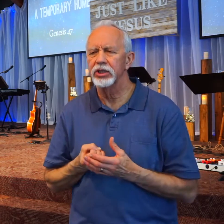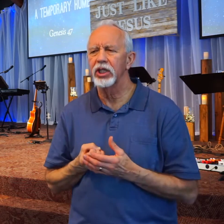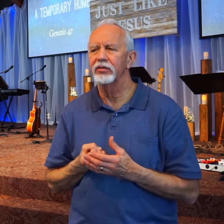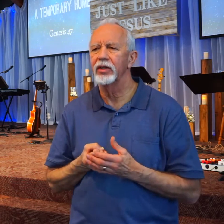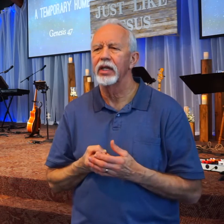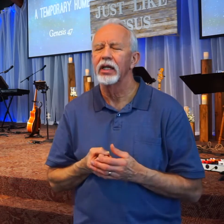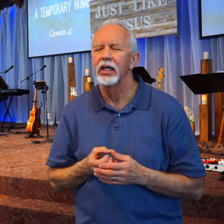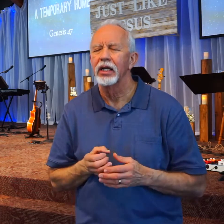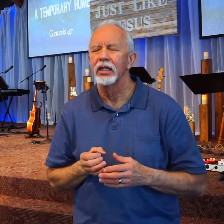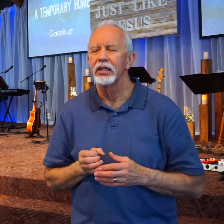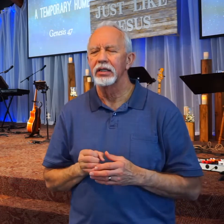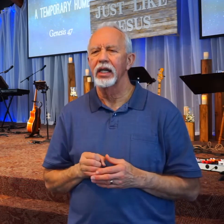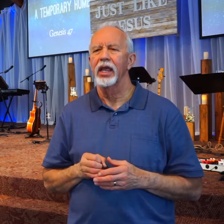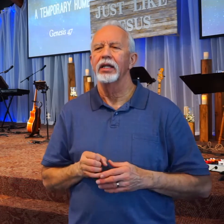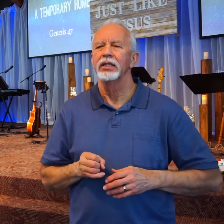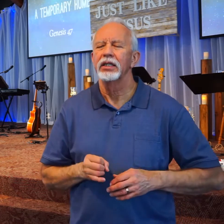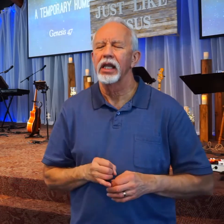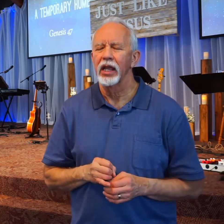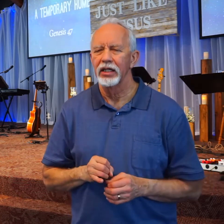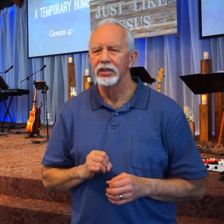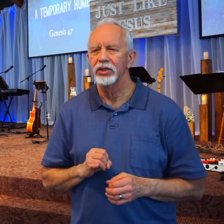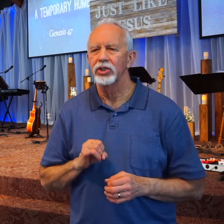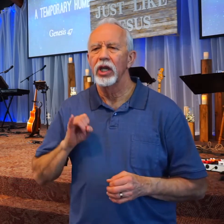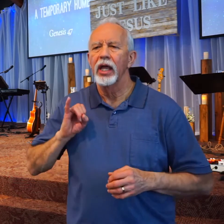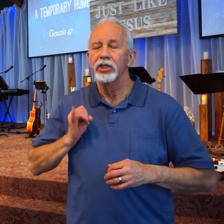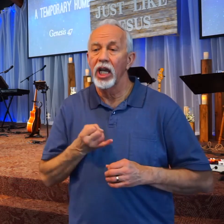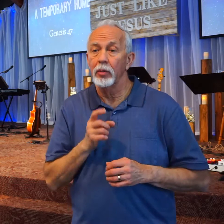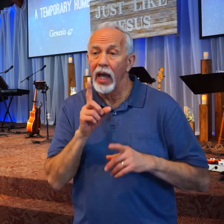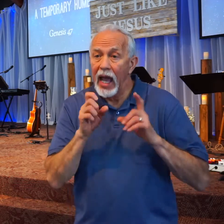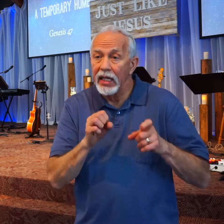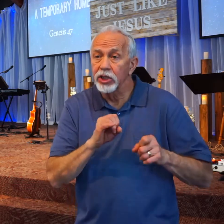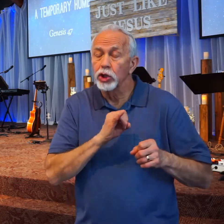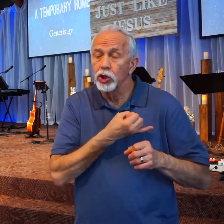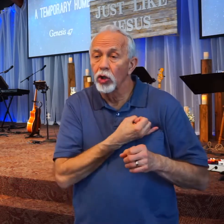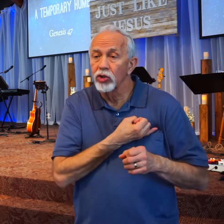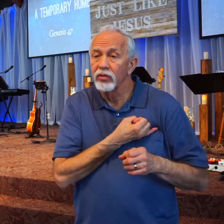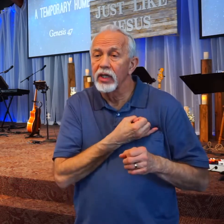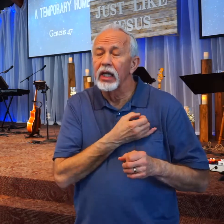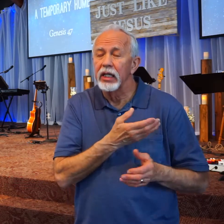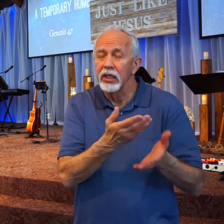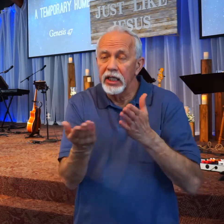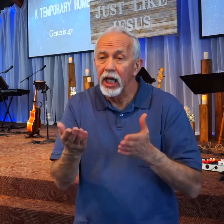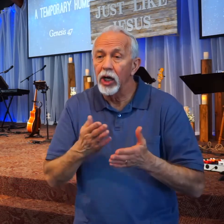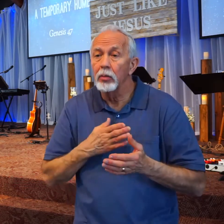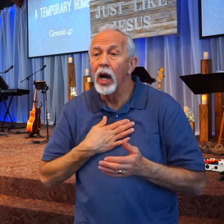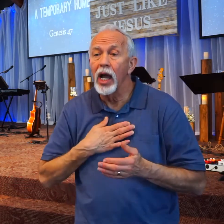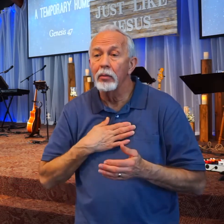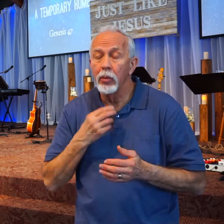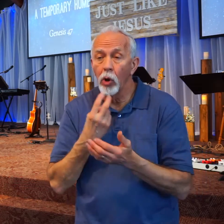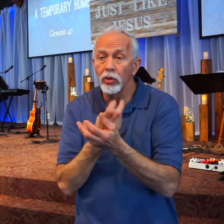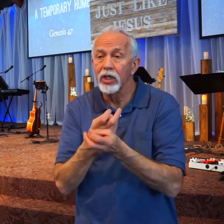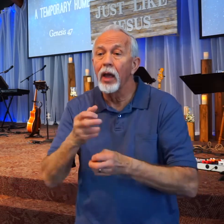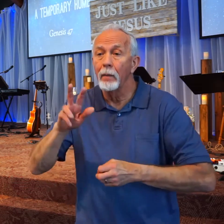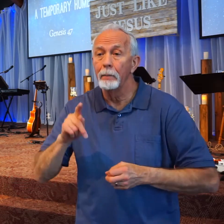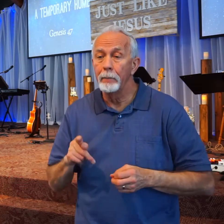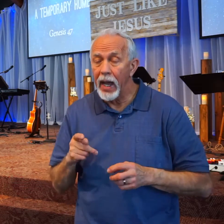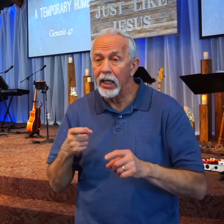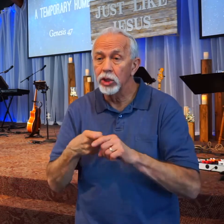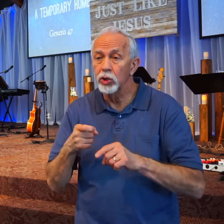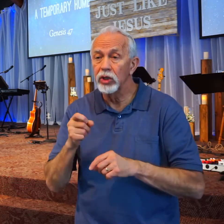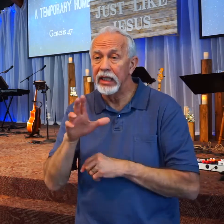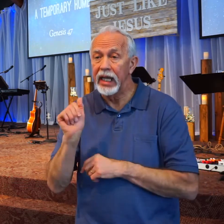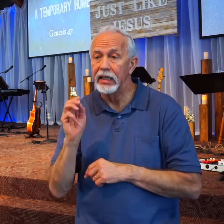Joseph was made to promise that he would carry Jacob's bones from Egypt back to the land of Canaan. You know